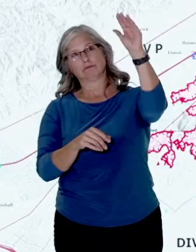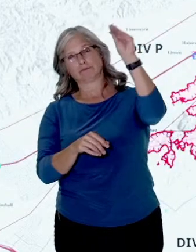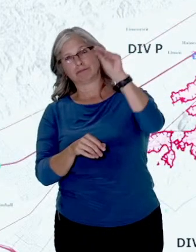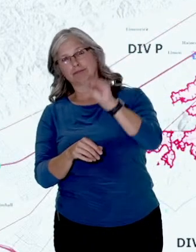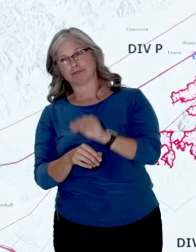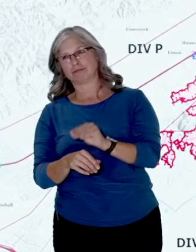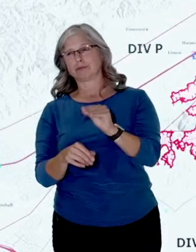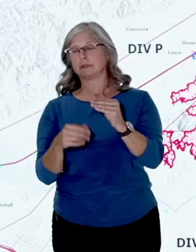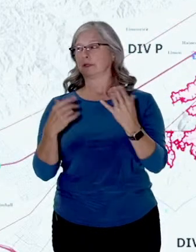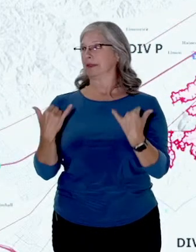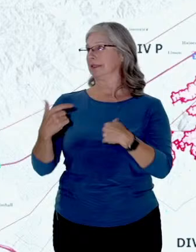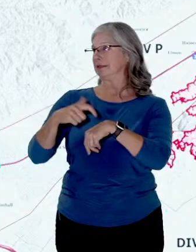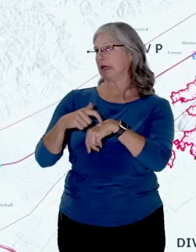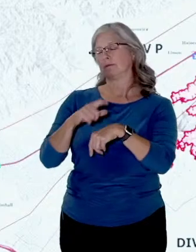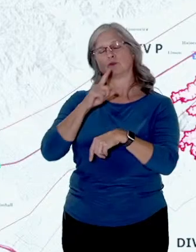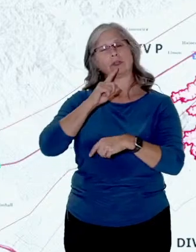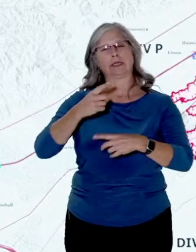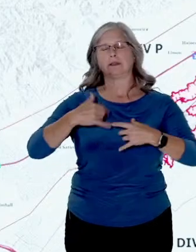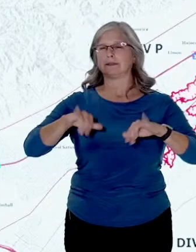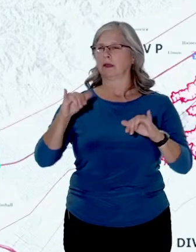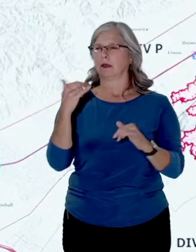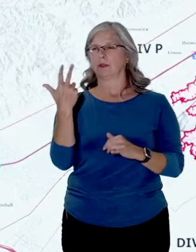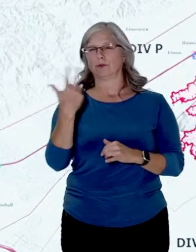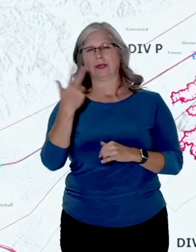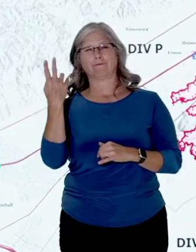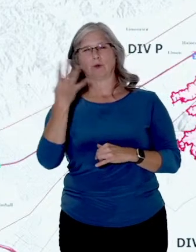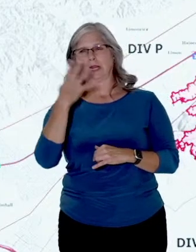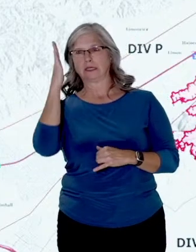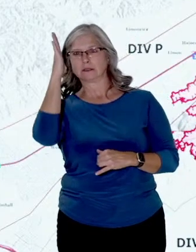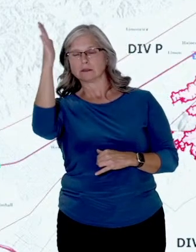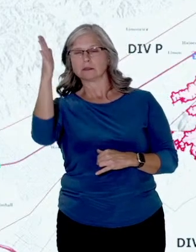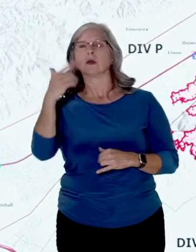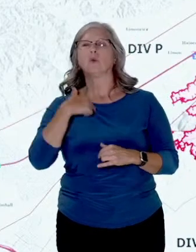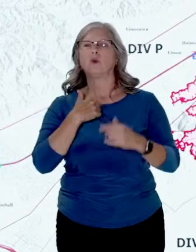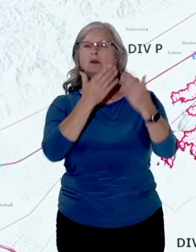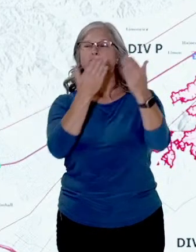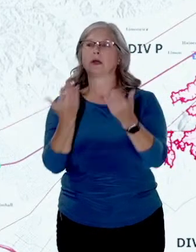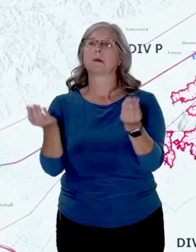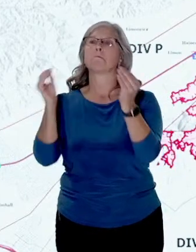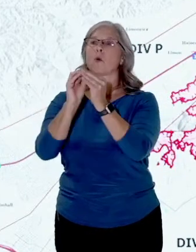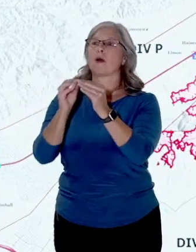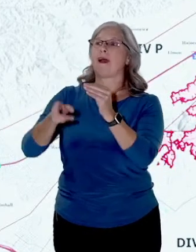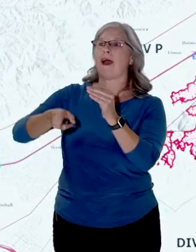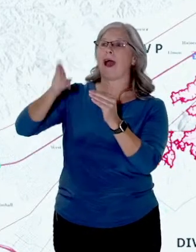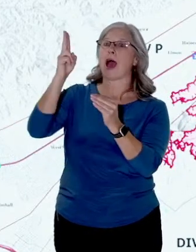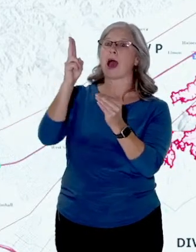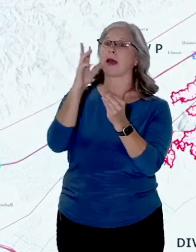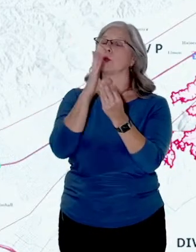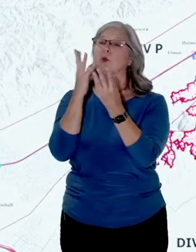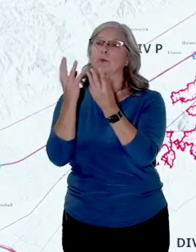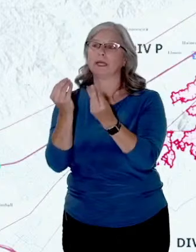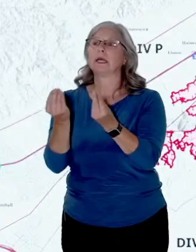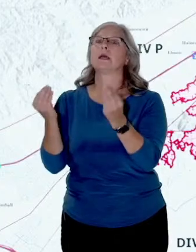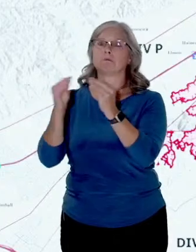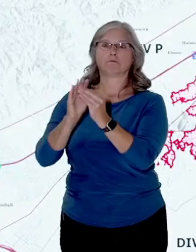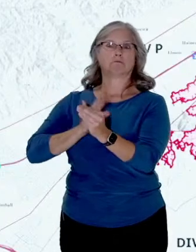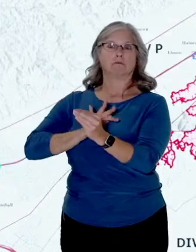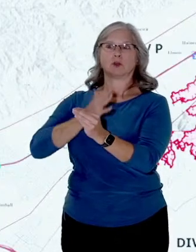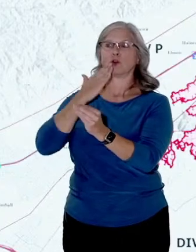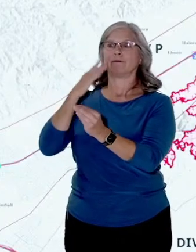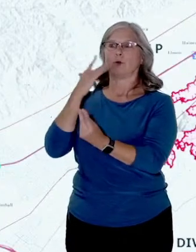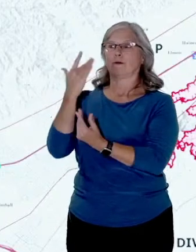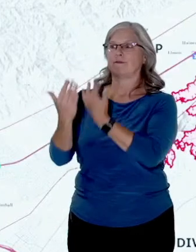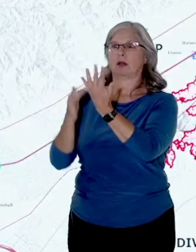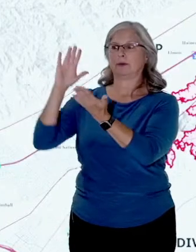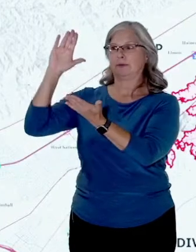part at this time, again, that's still 3 to 4 days out, what it's going to do is bring higher humidity, so that's favorable for the fire environment, and